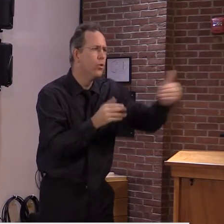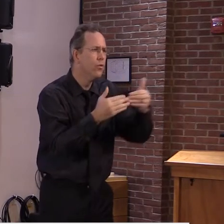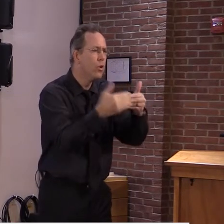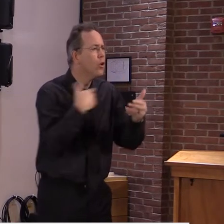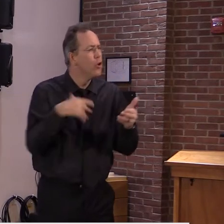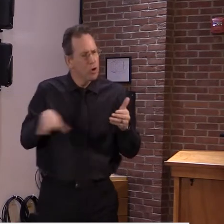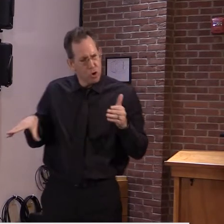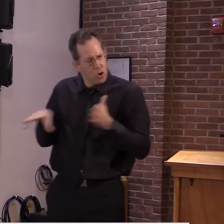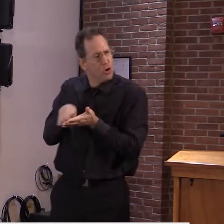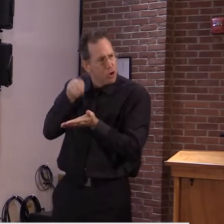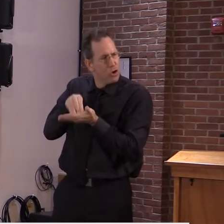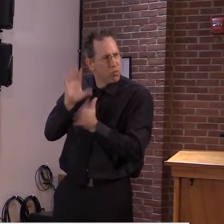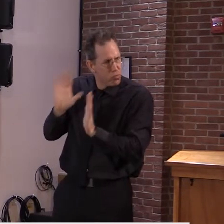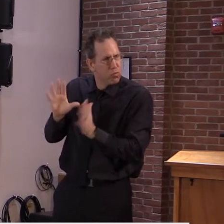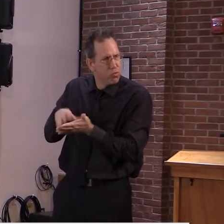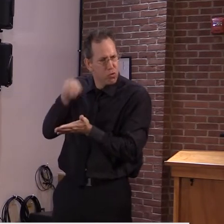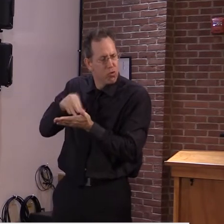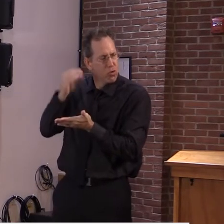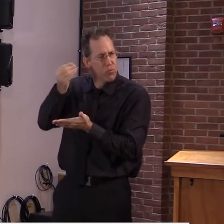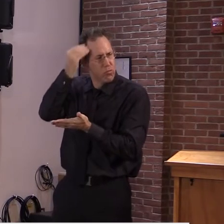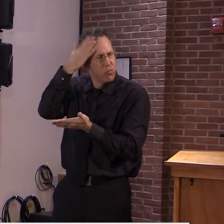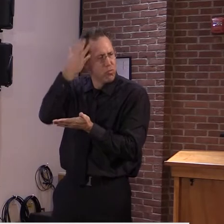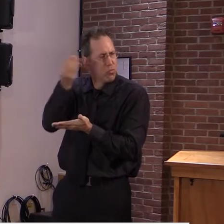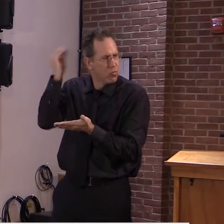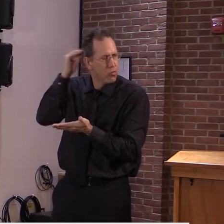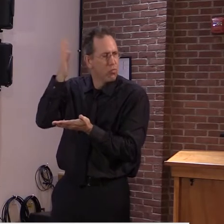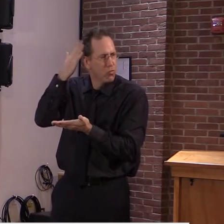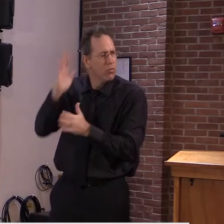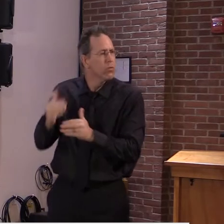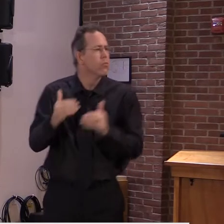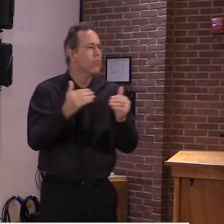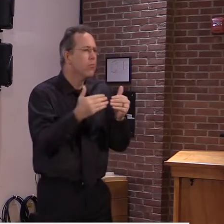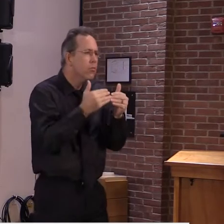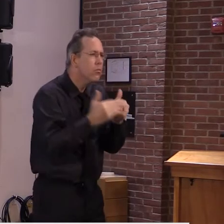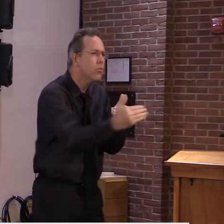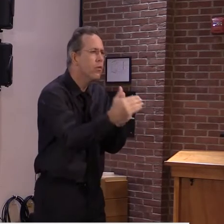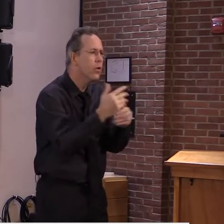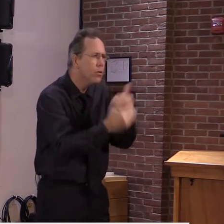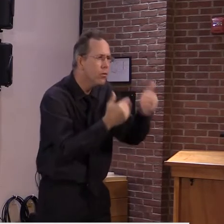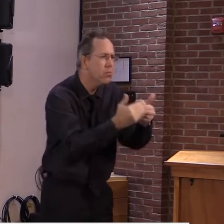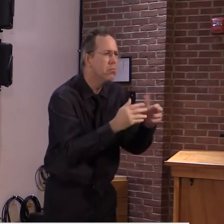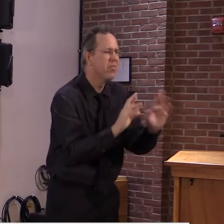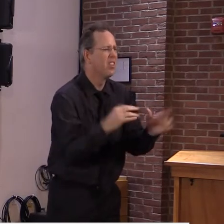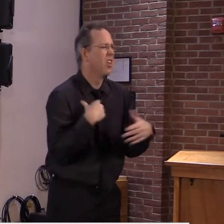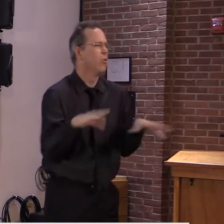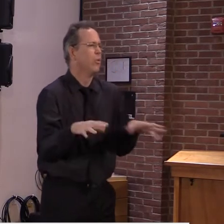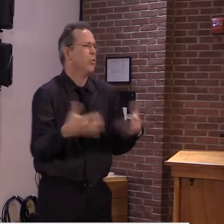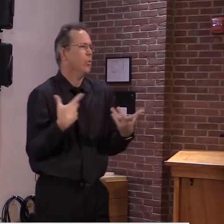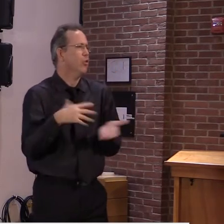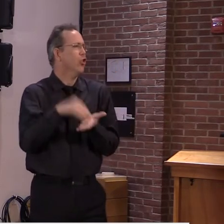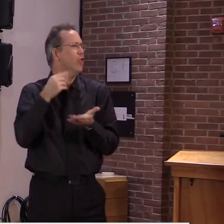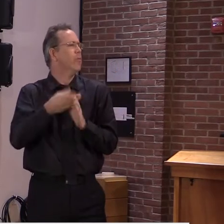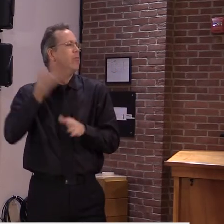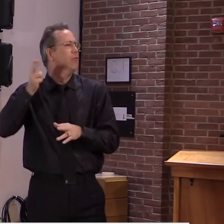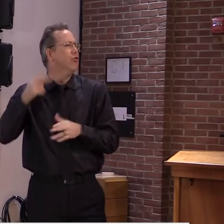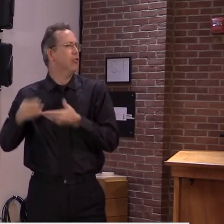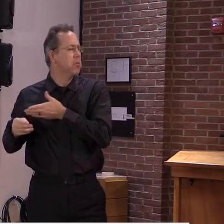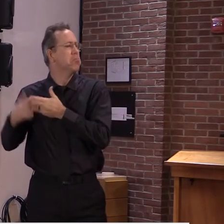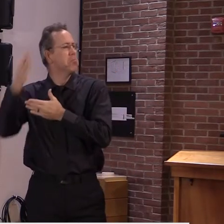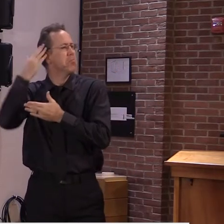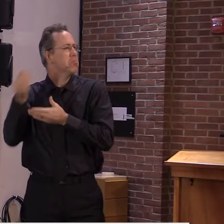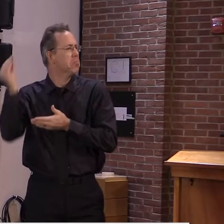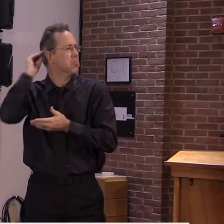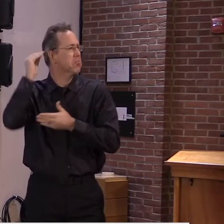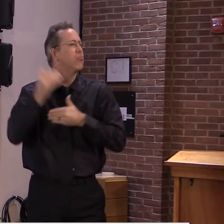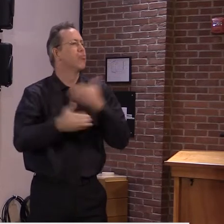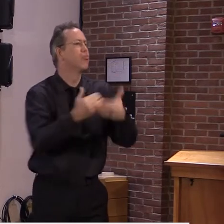that there are times when we don't make the right decisions, but we're learning from others and others are learning from us. And